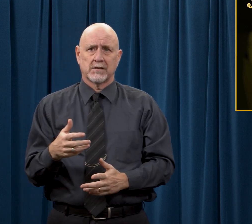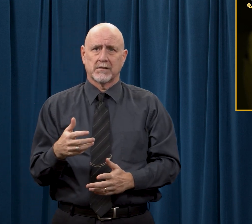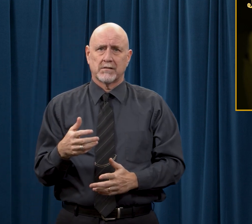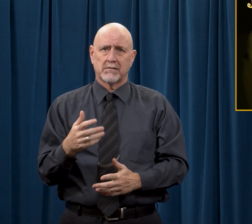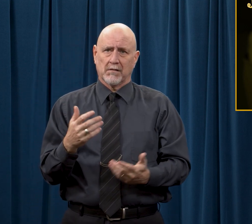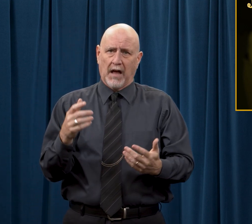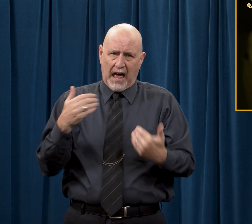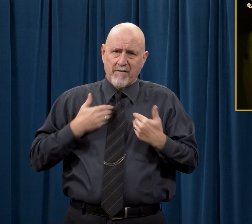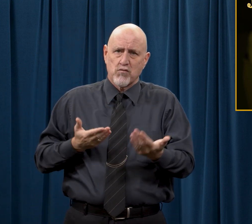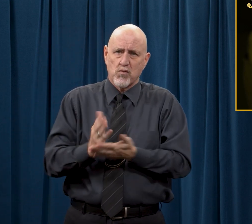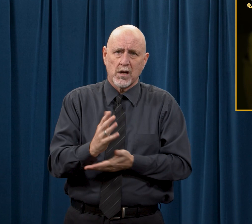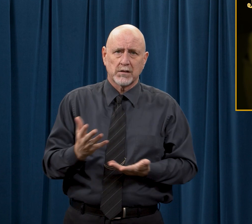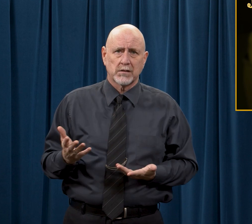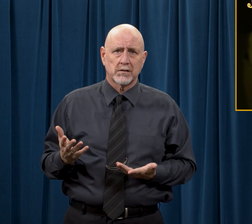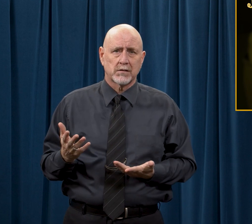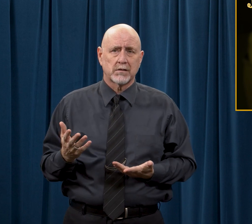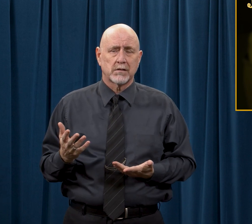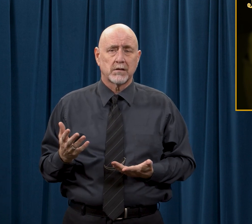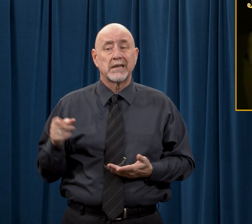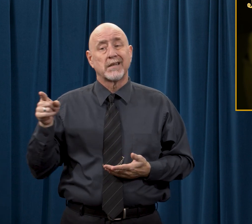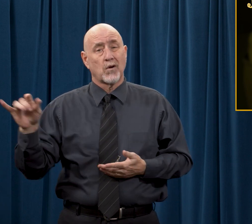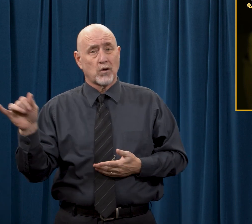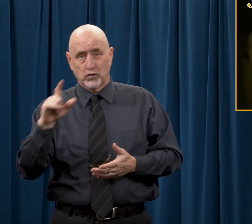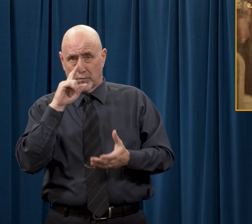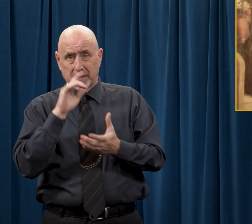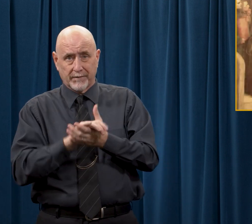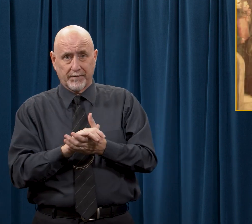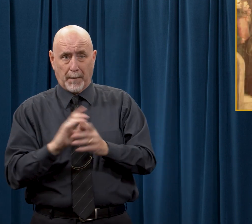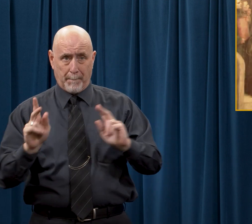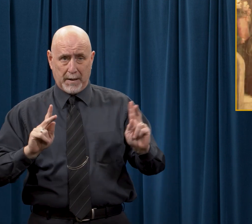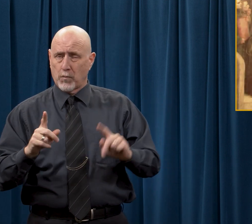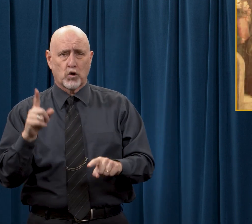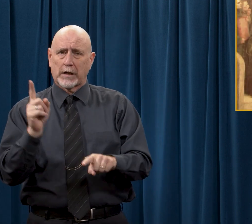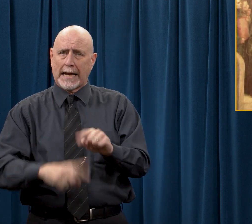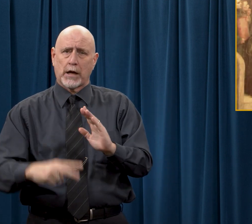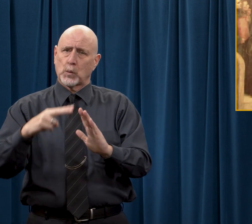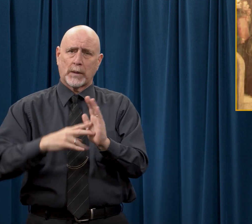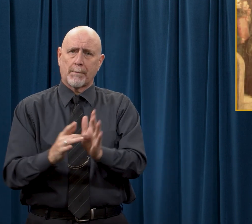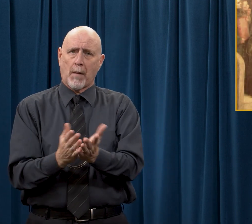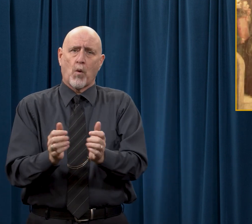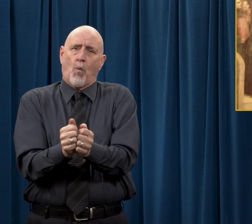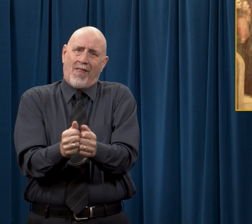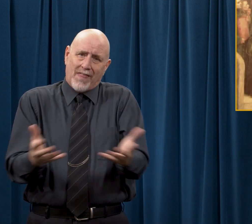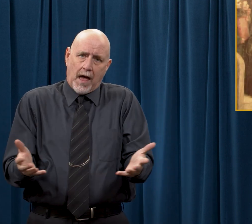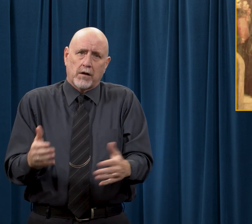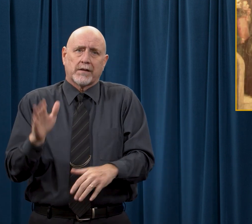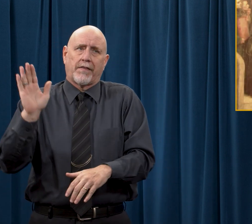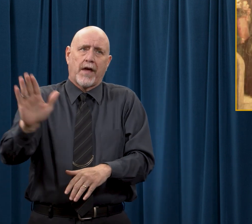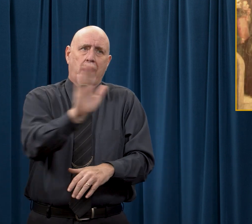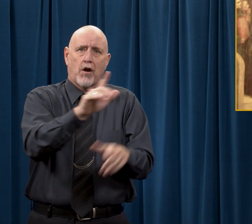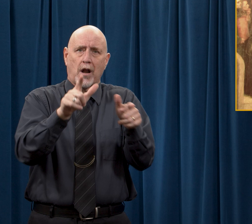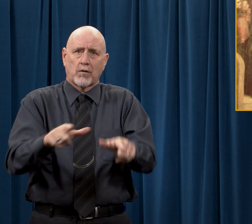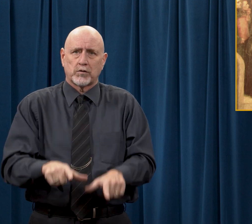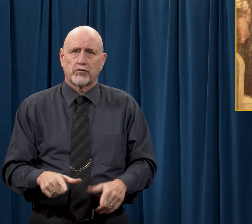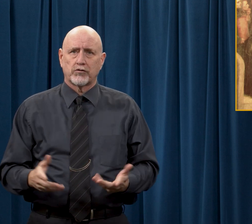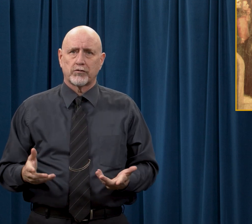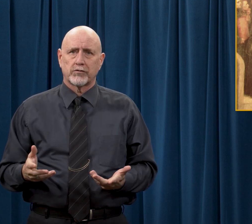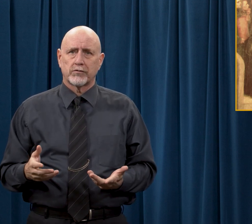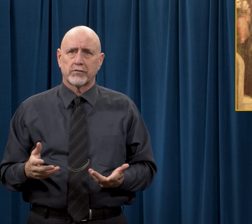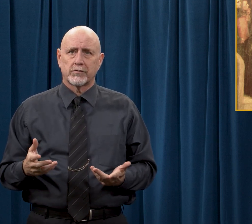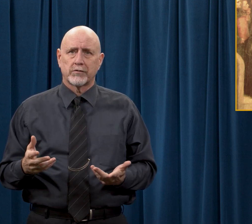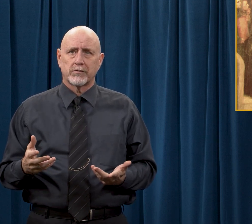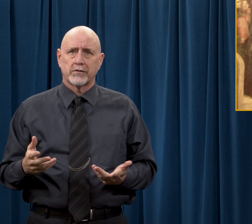themselves and that they had that right. He also believed that people could not read the Bible unless it was in their